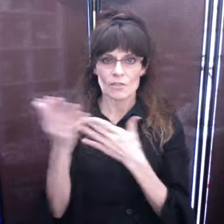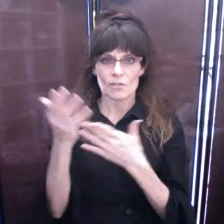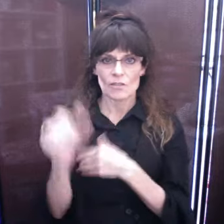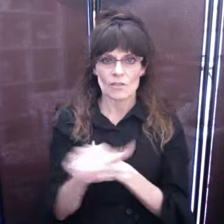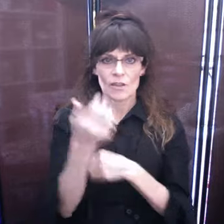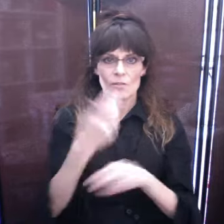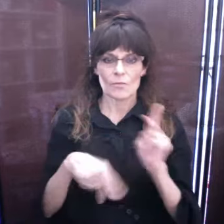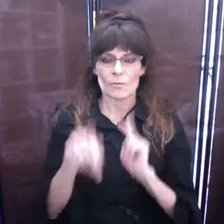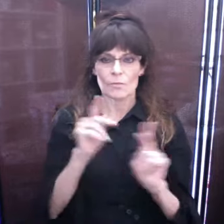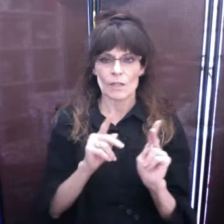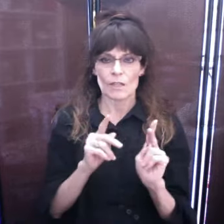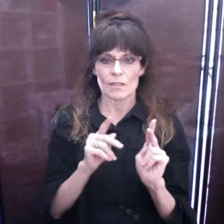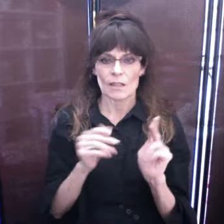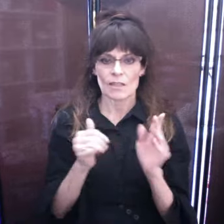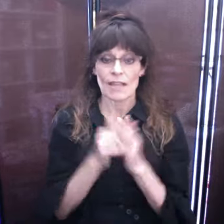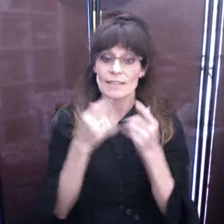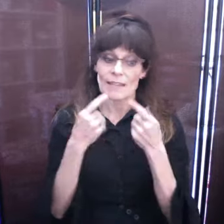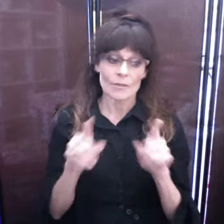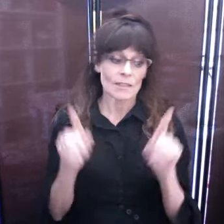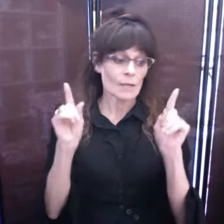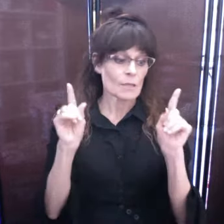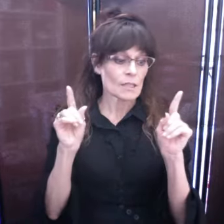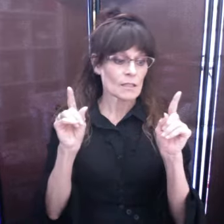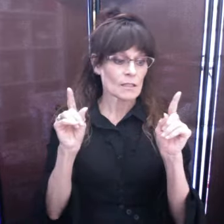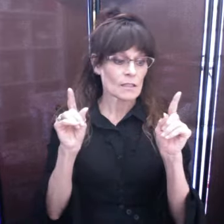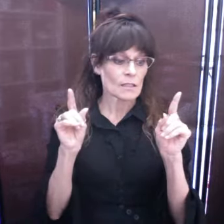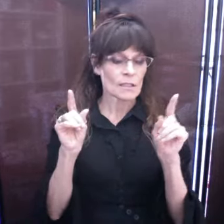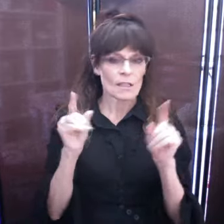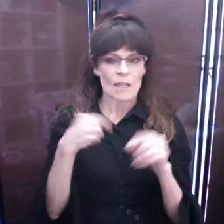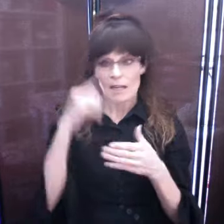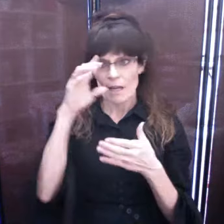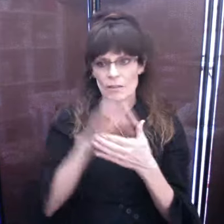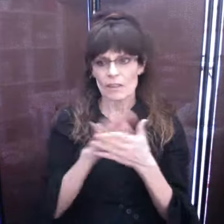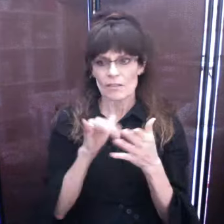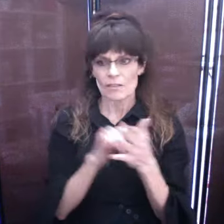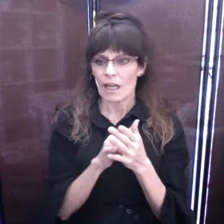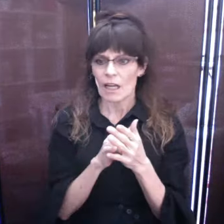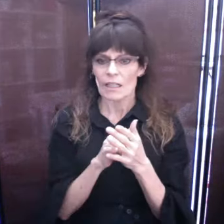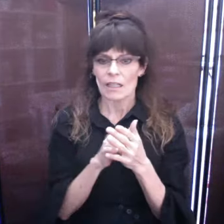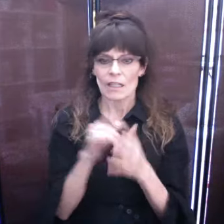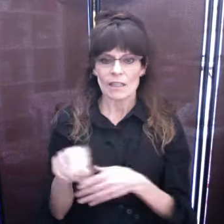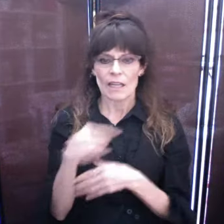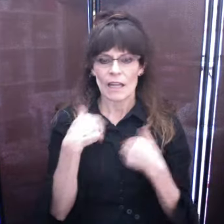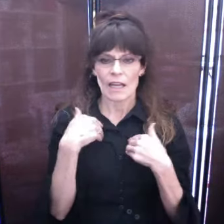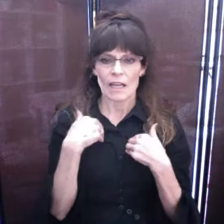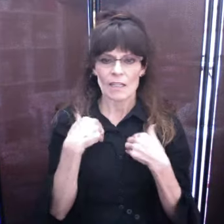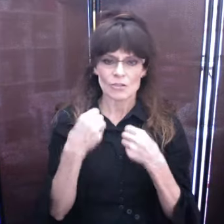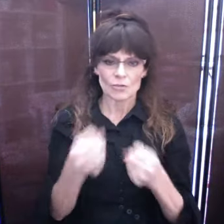beings. And that's just how it's got to be. And I believed that. And they had a strong presentation. And my life